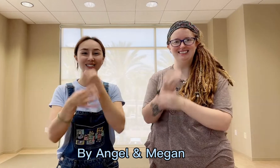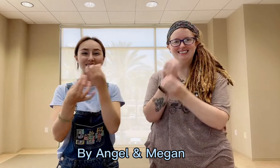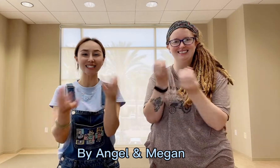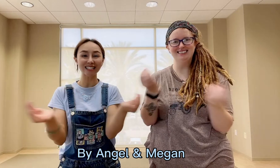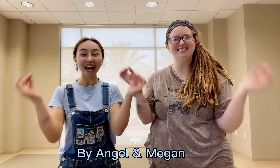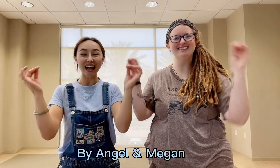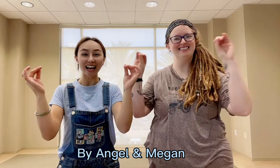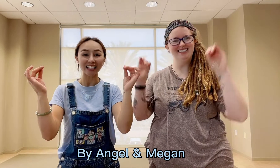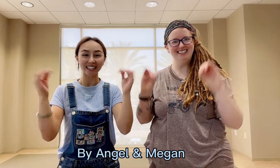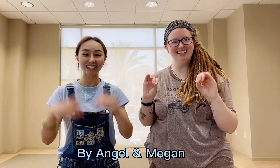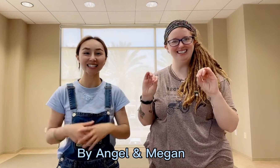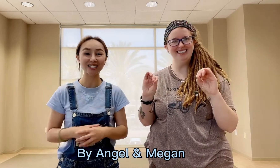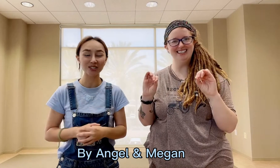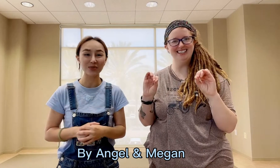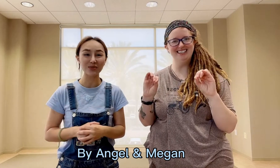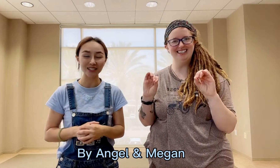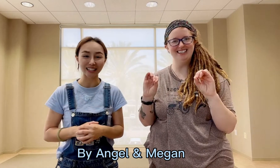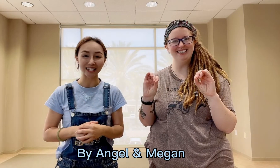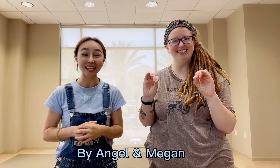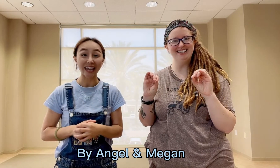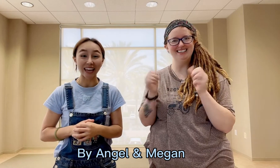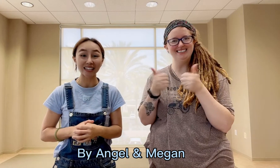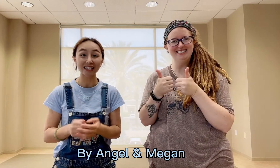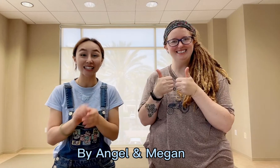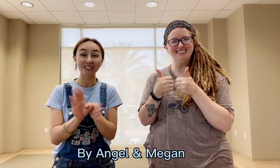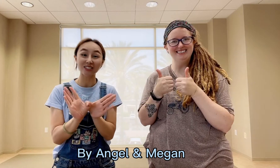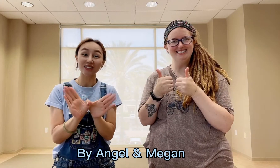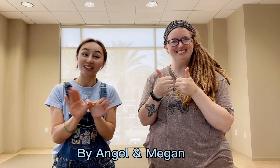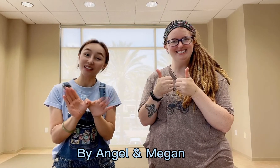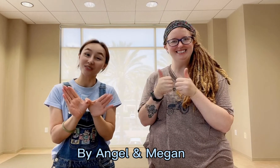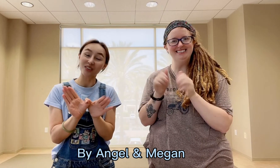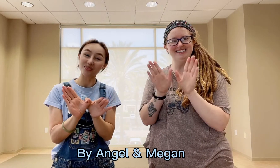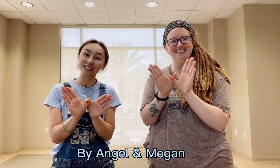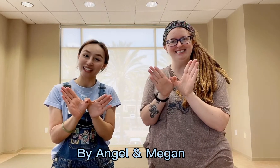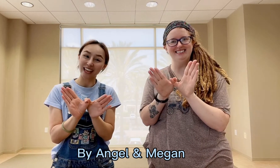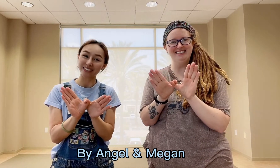zzz. Let's listen to some music and let's do the movement together.